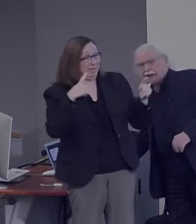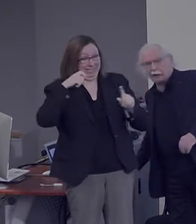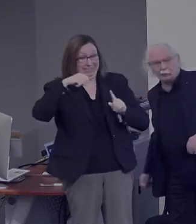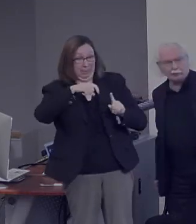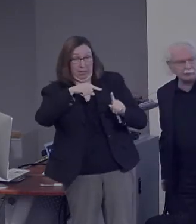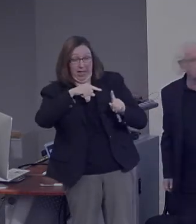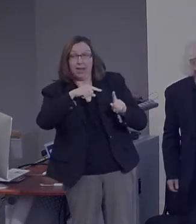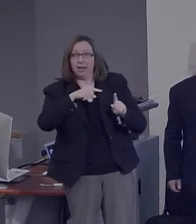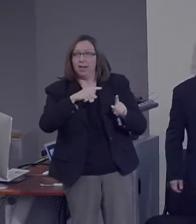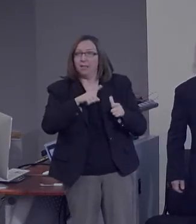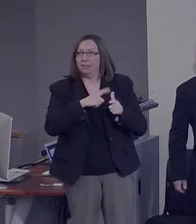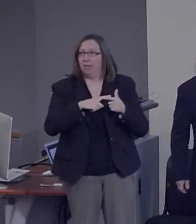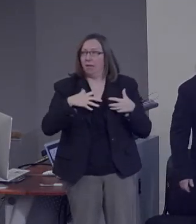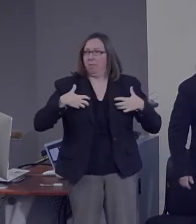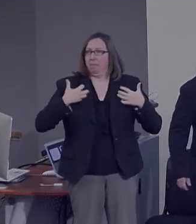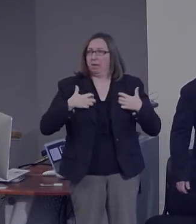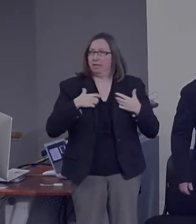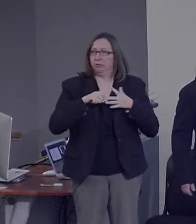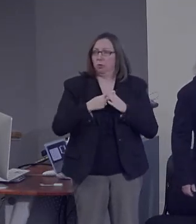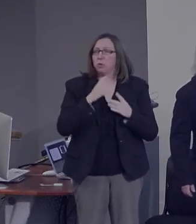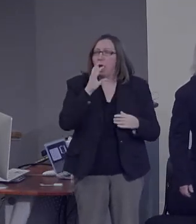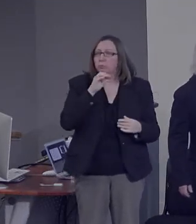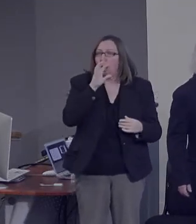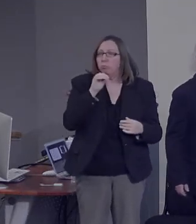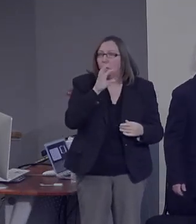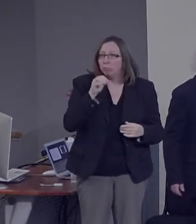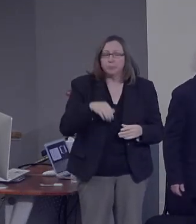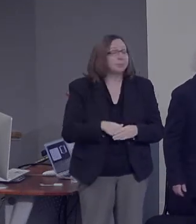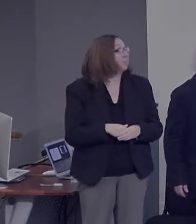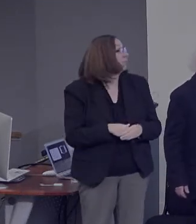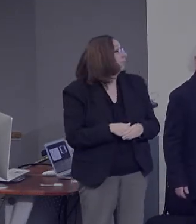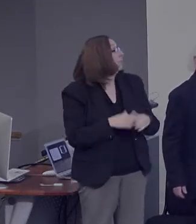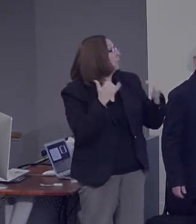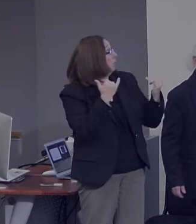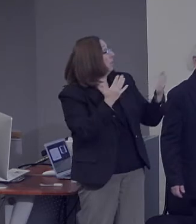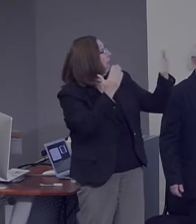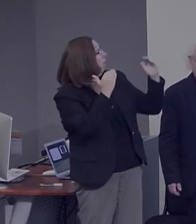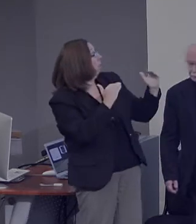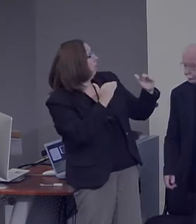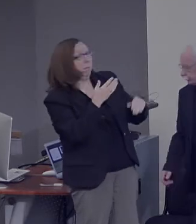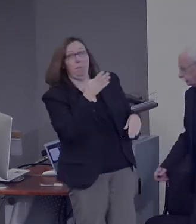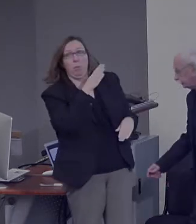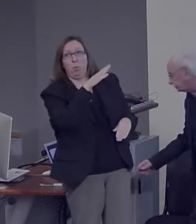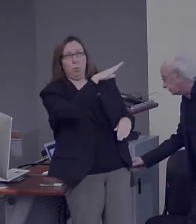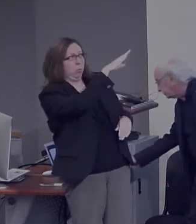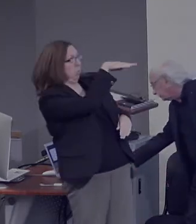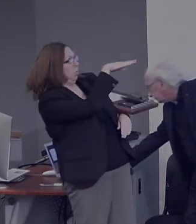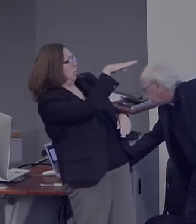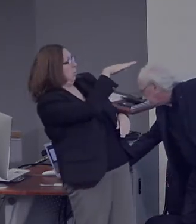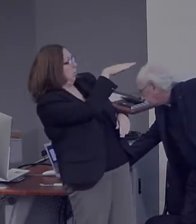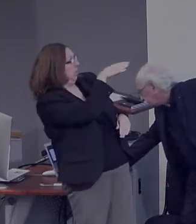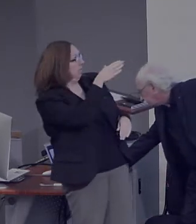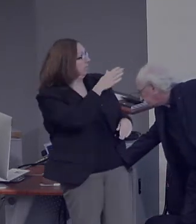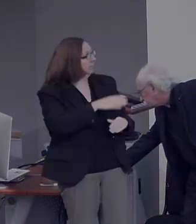move down, and I will be now in the blue area, more ventrally.